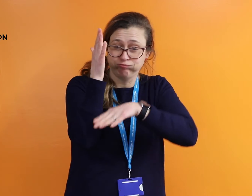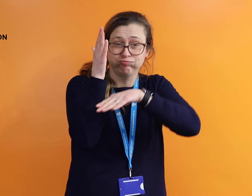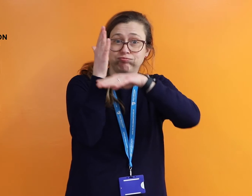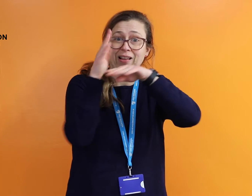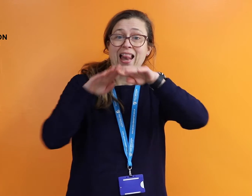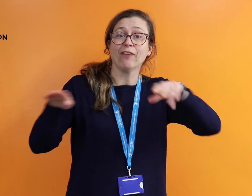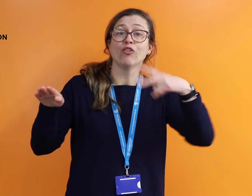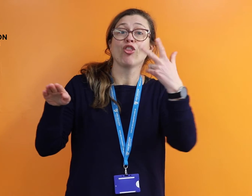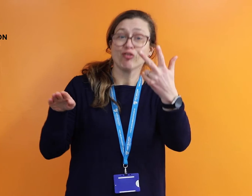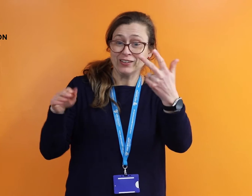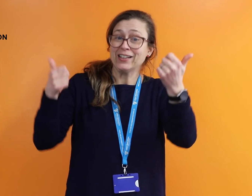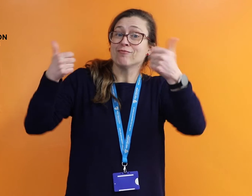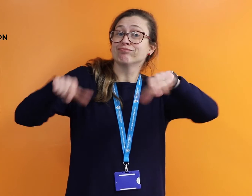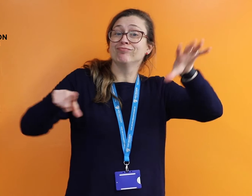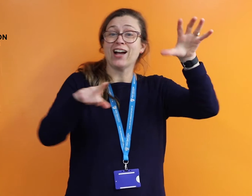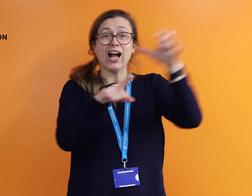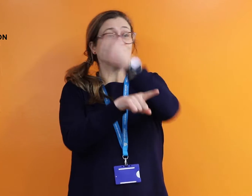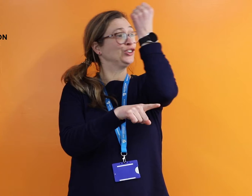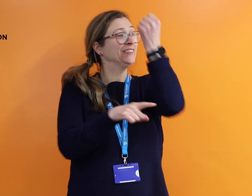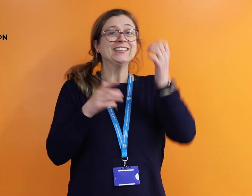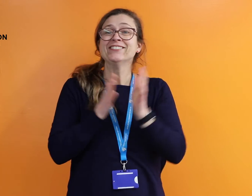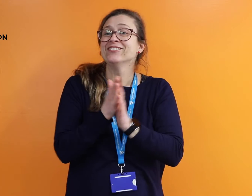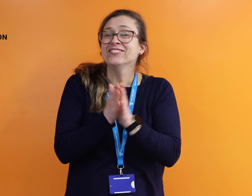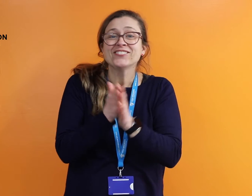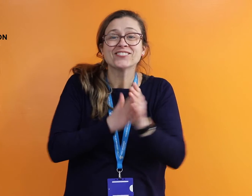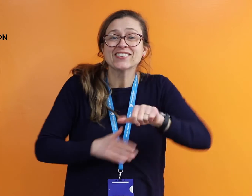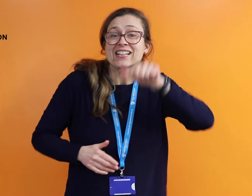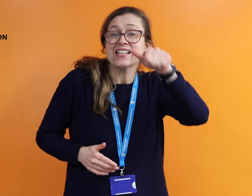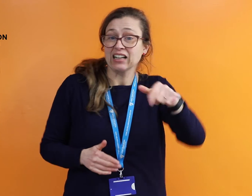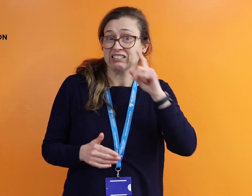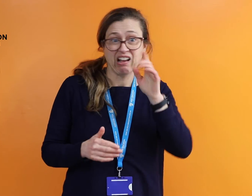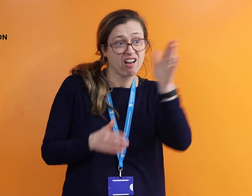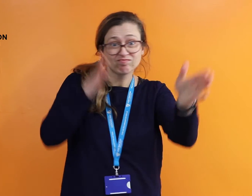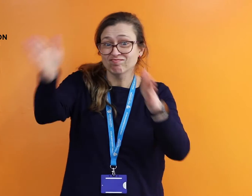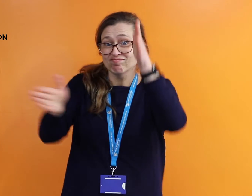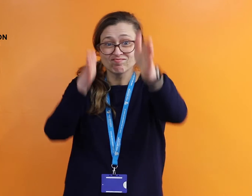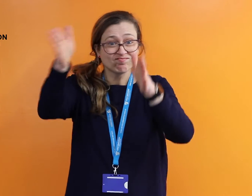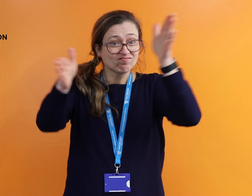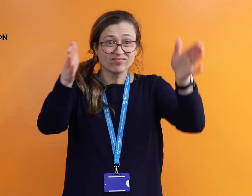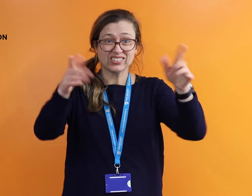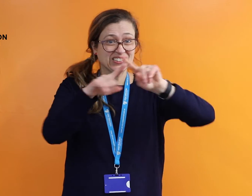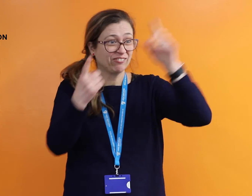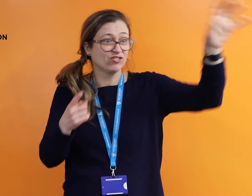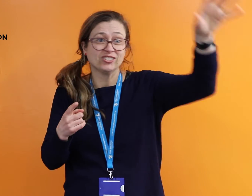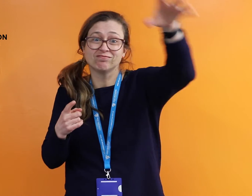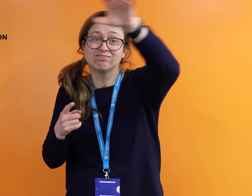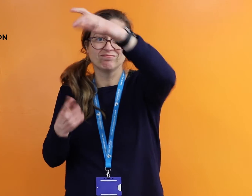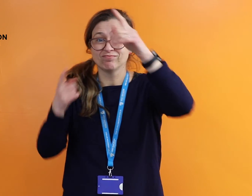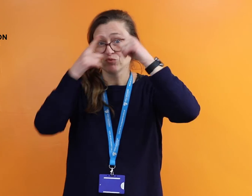So if you want to carry on BSL, we can go up to level 3 and you can do that here. Next, you can find other places